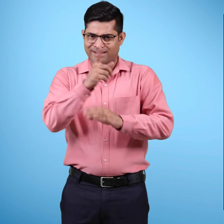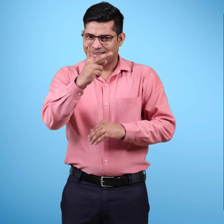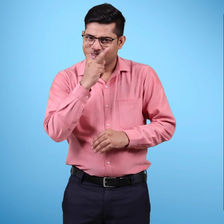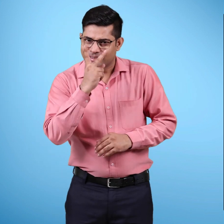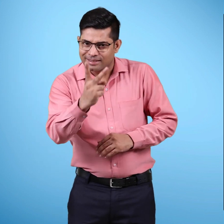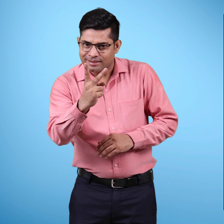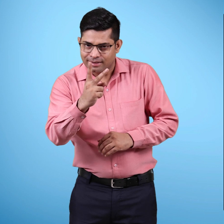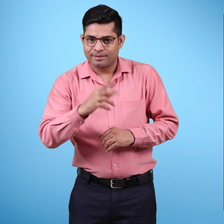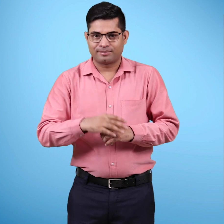We have seen